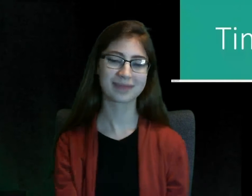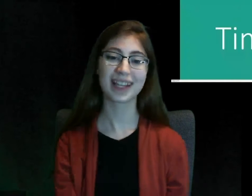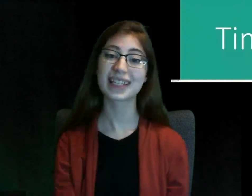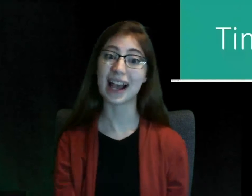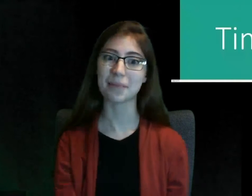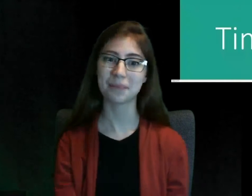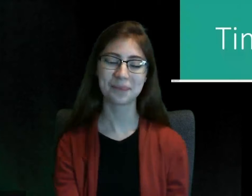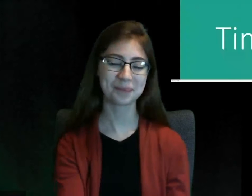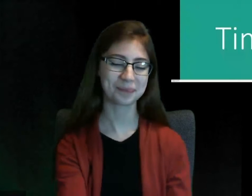Time.